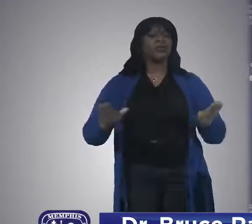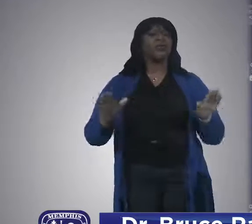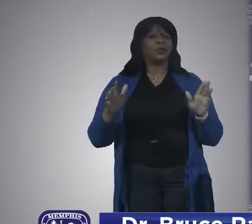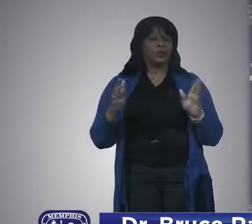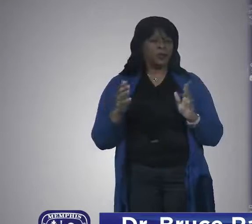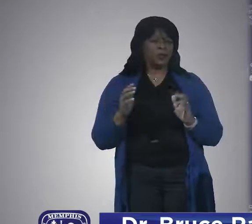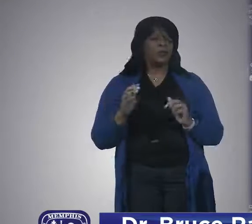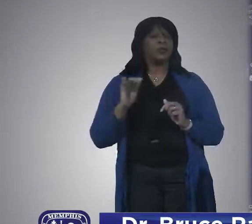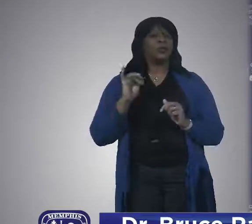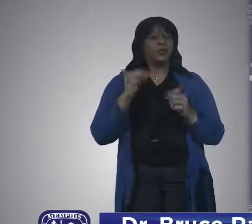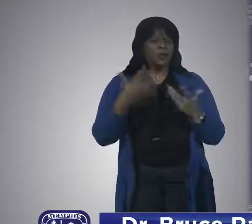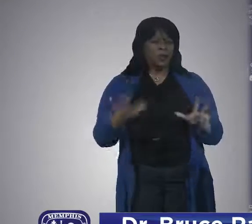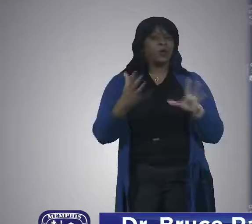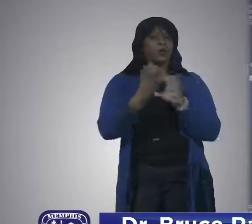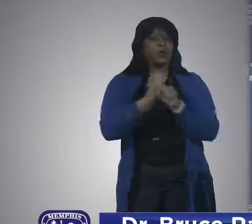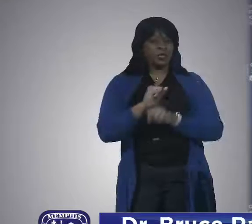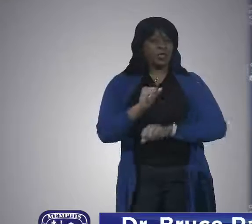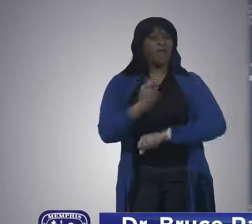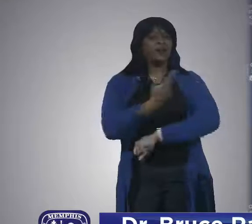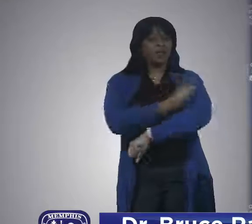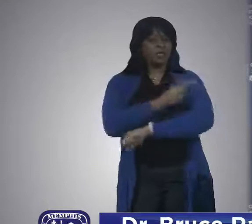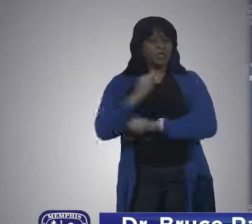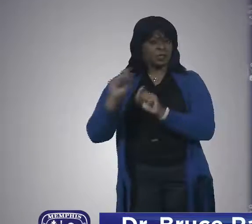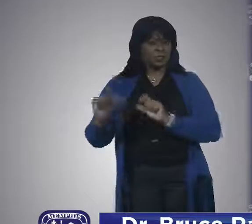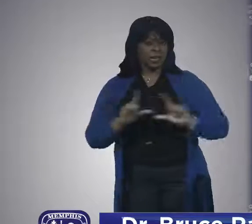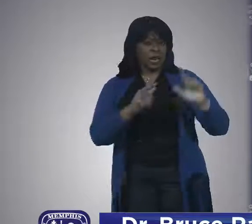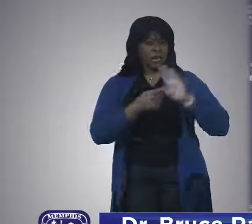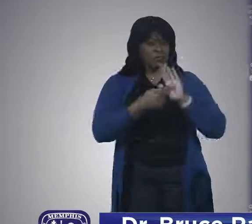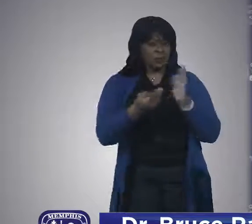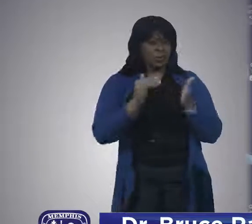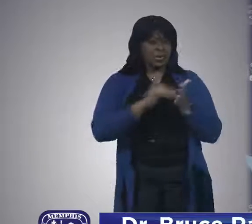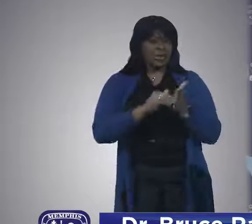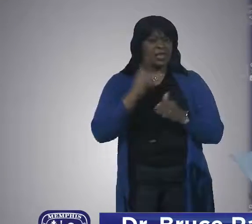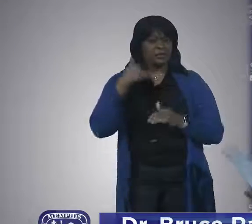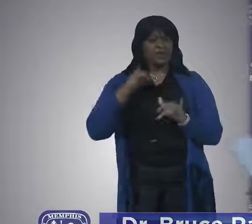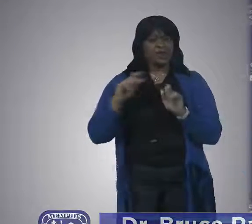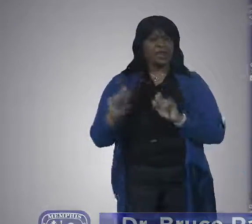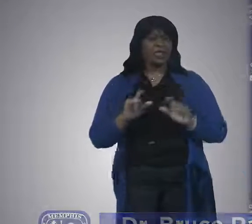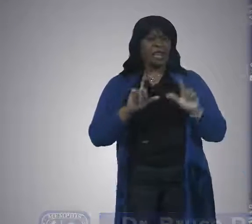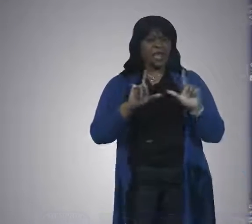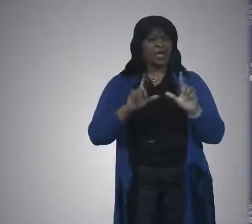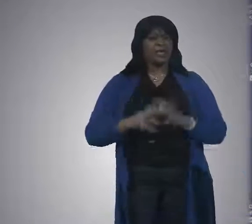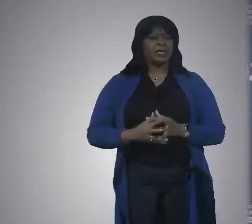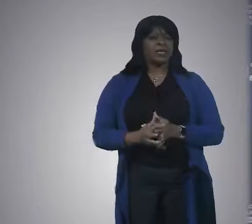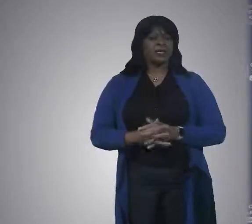that have received. Can we back up another slide? I think we got the slide.